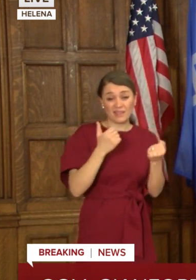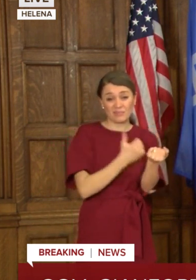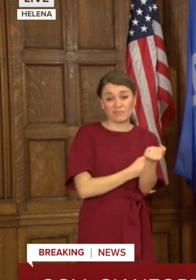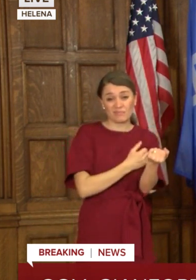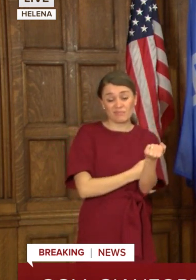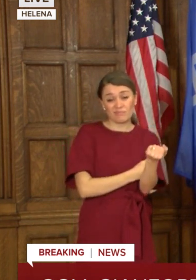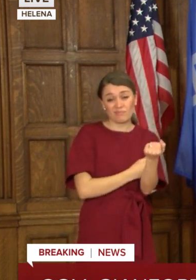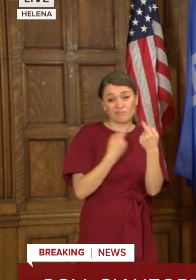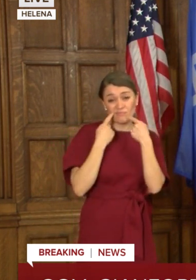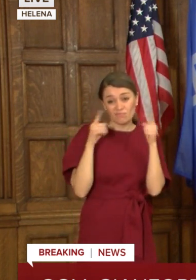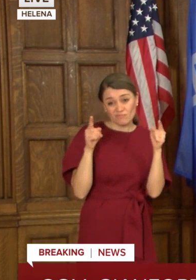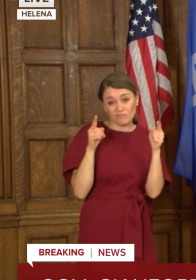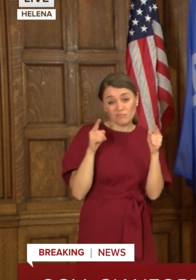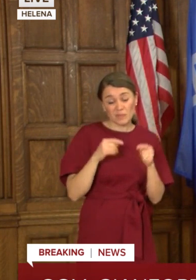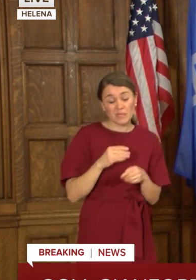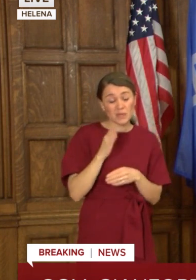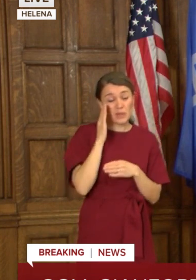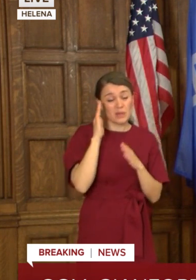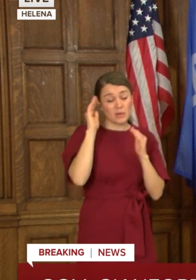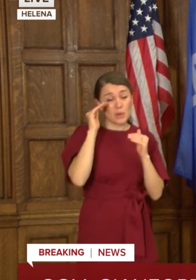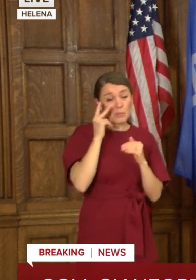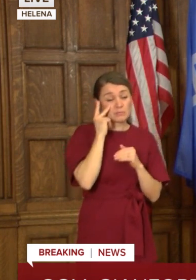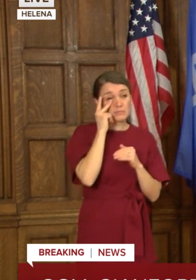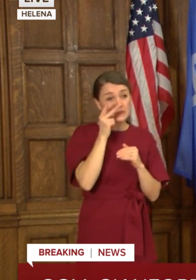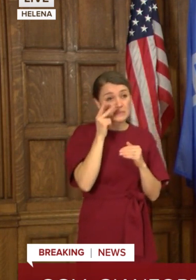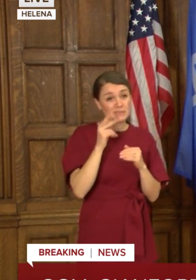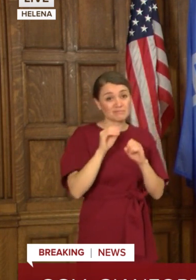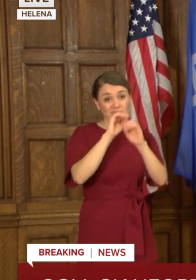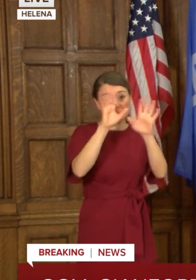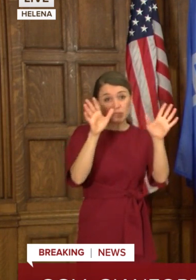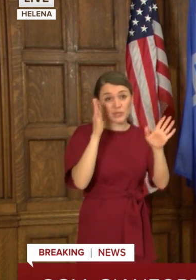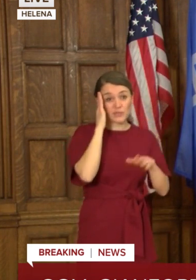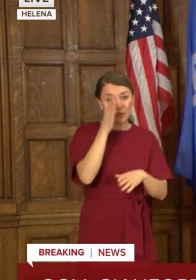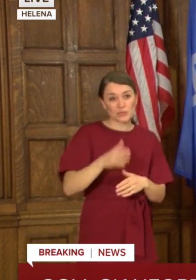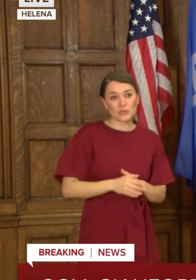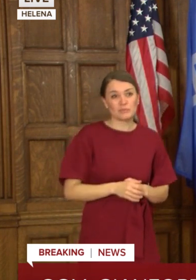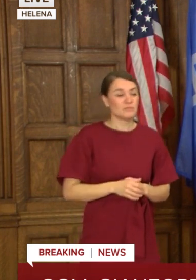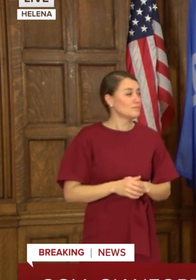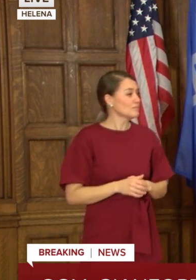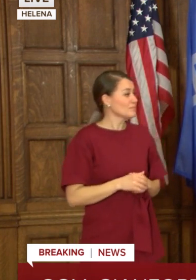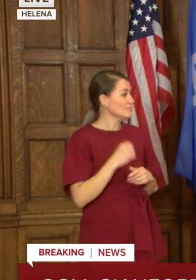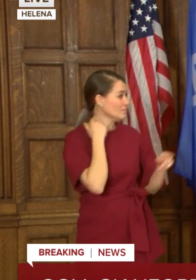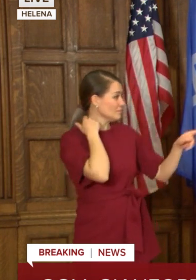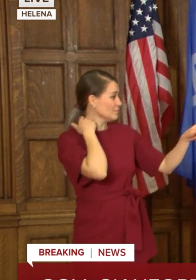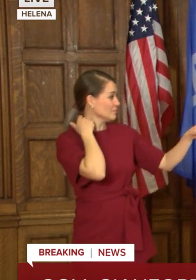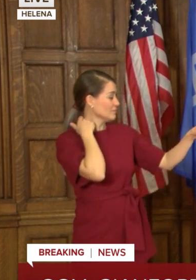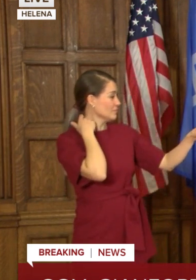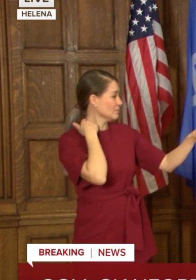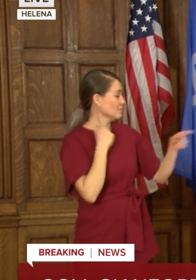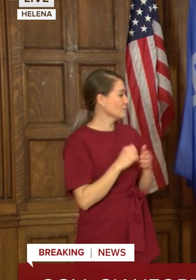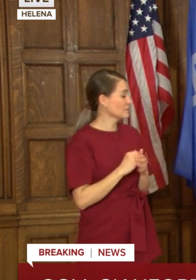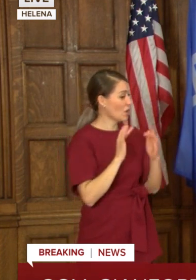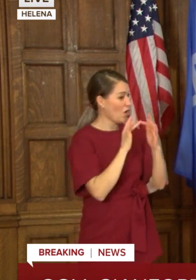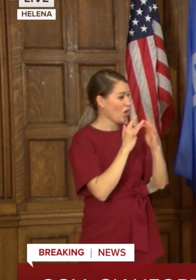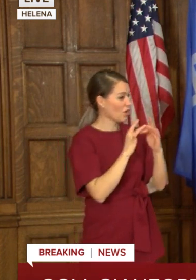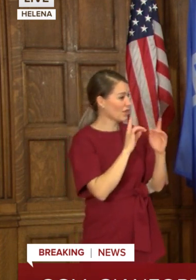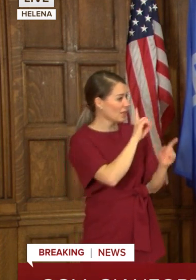going to make life brighter for all of us. Any other questions? Oh, we do have one